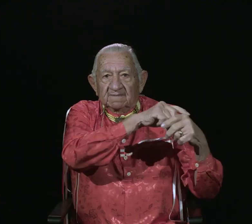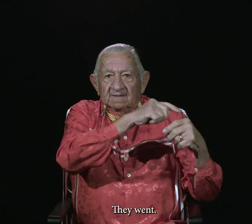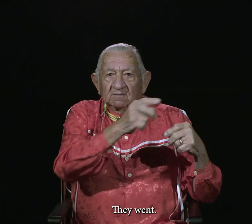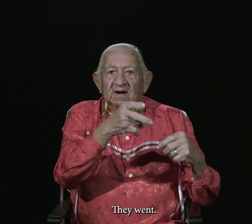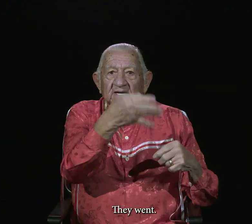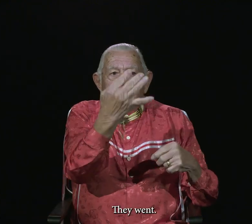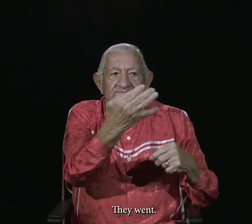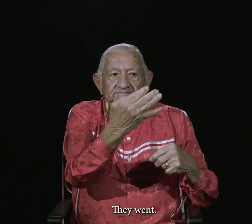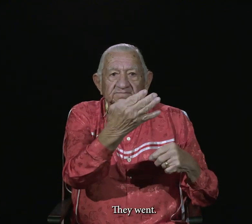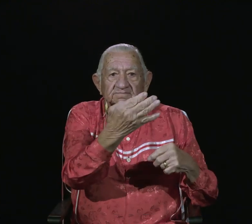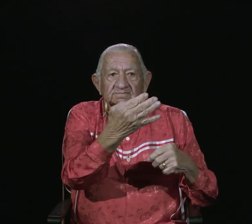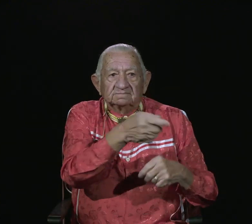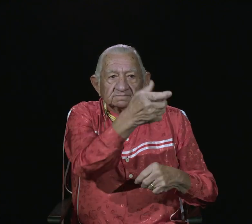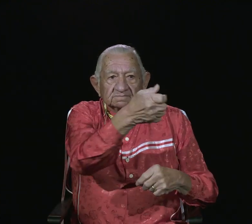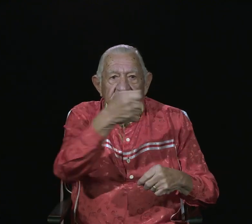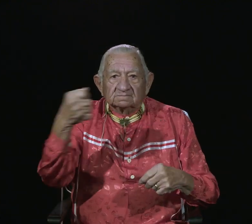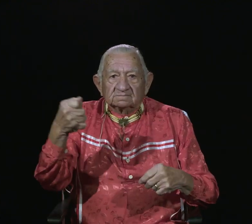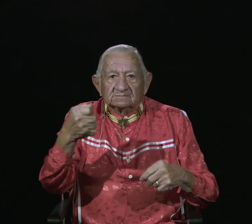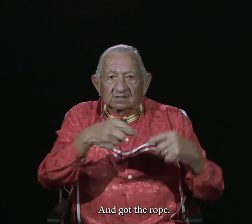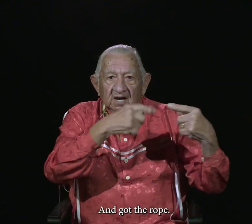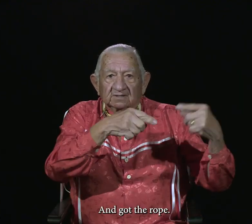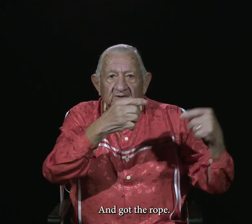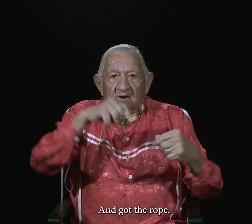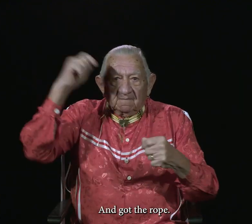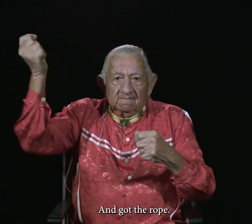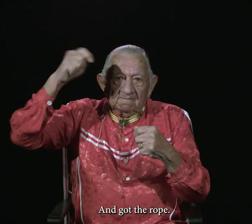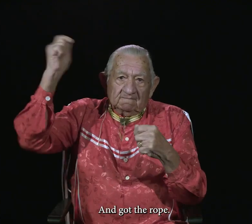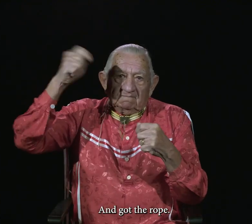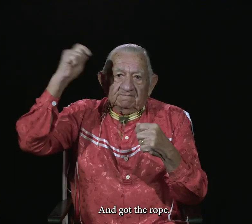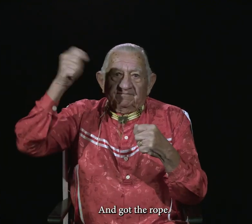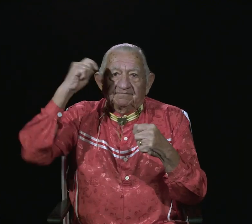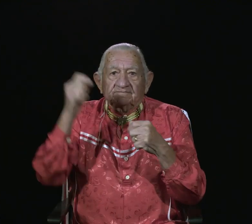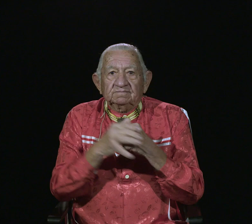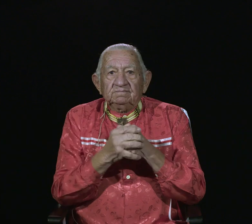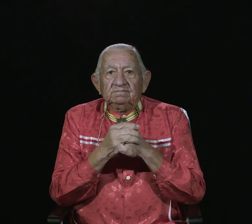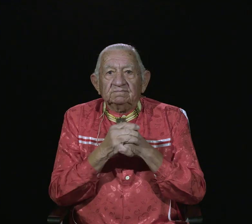They went and got their rope.